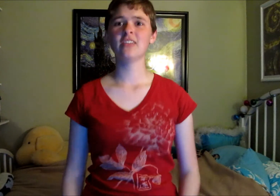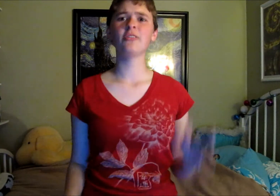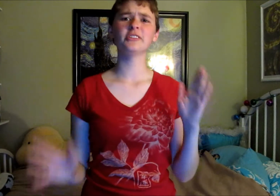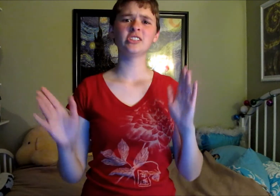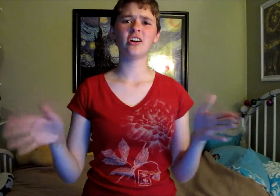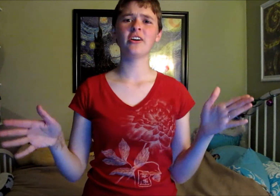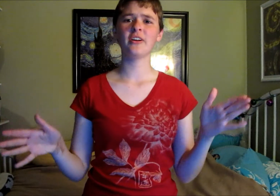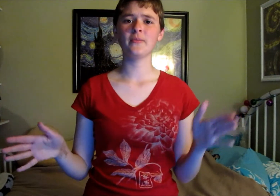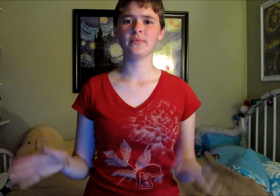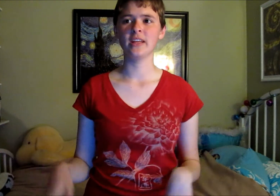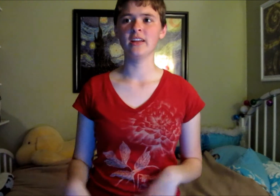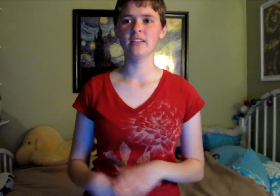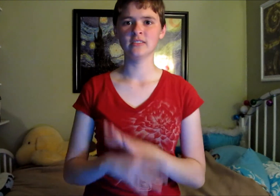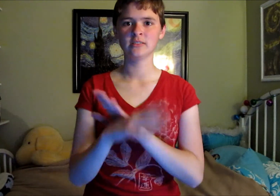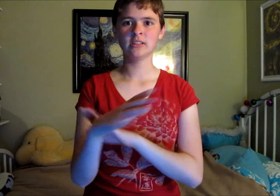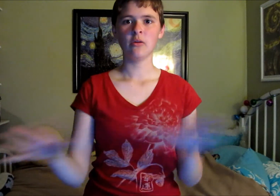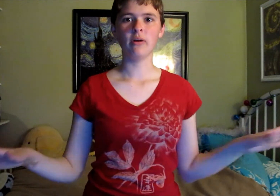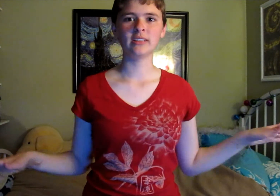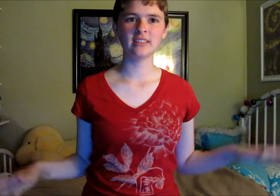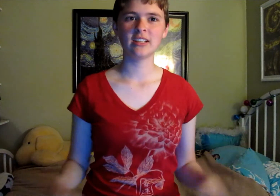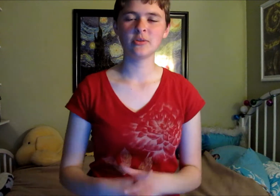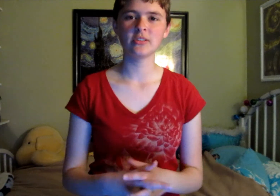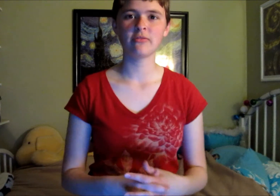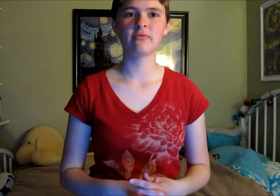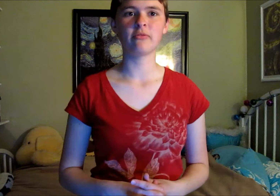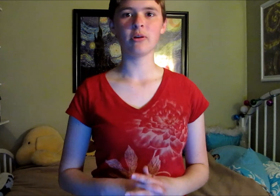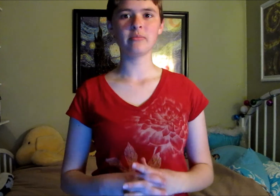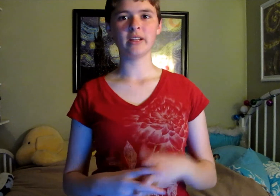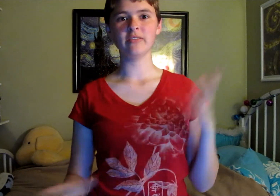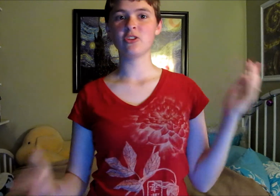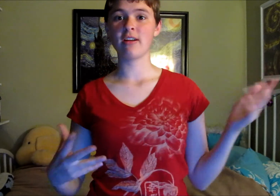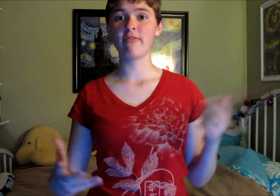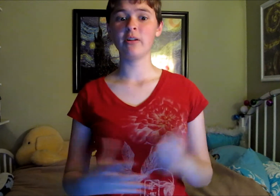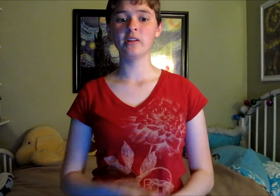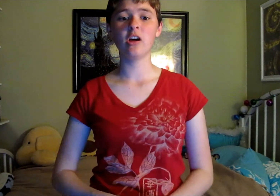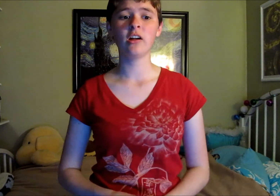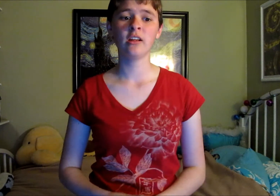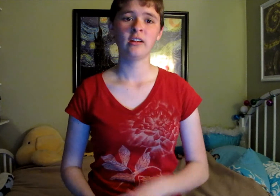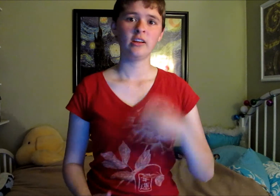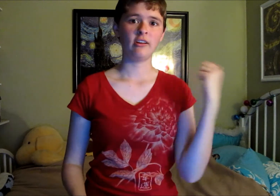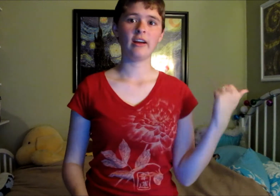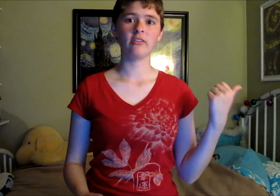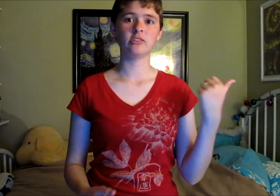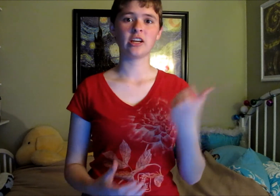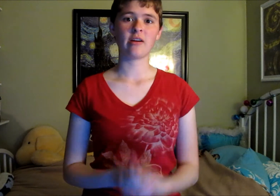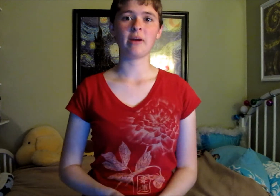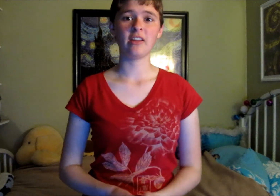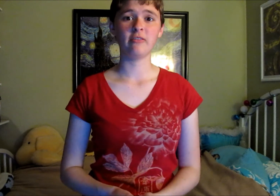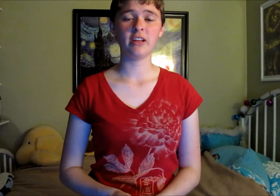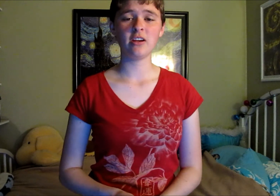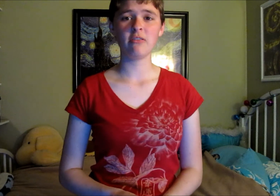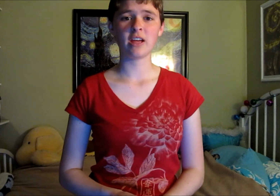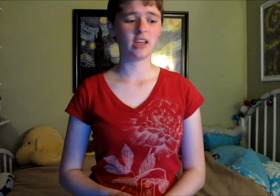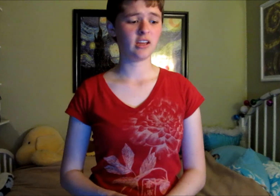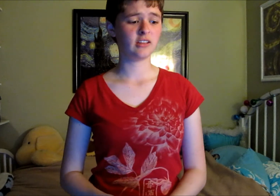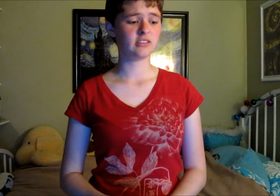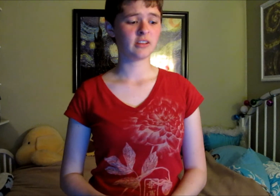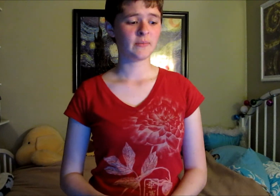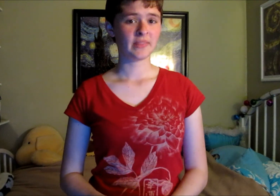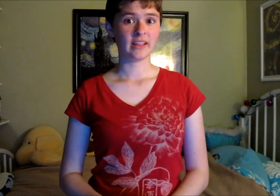whole song in one continuous form and try and follow along, you can go check out my other video, and that's